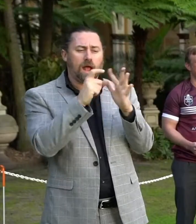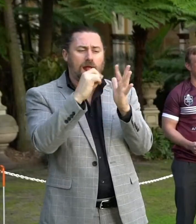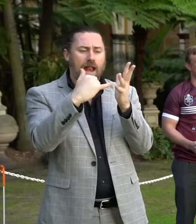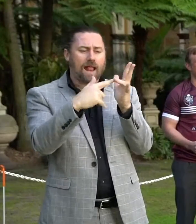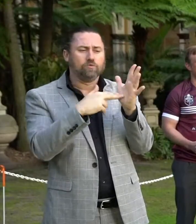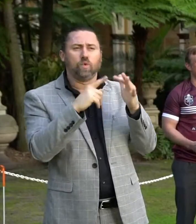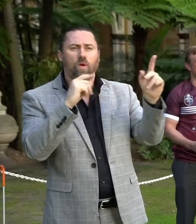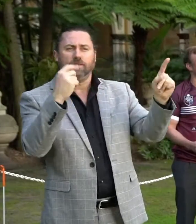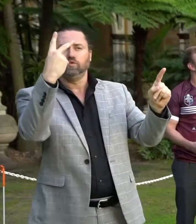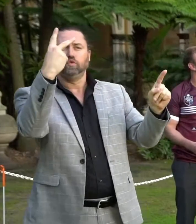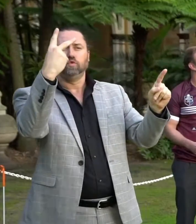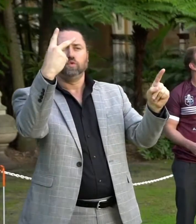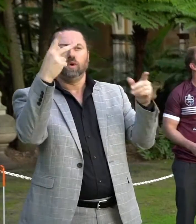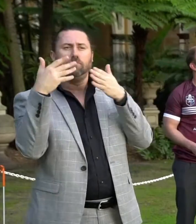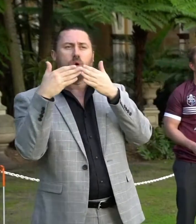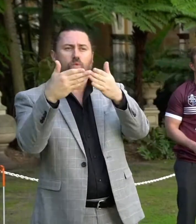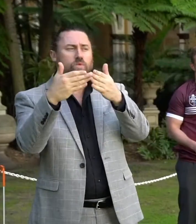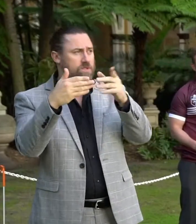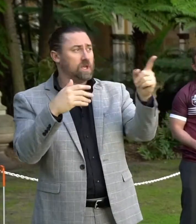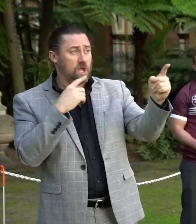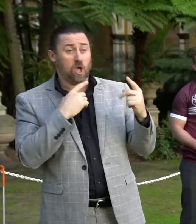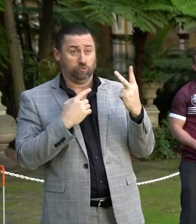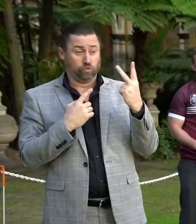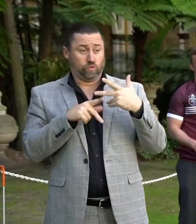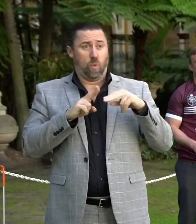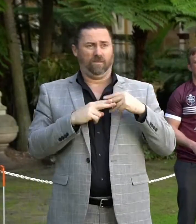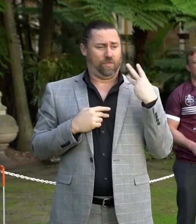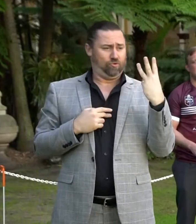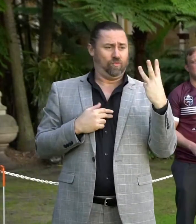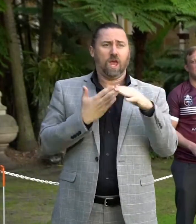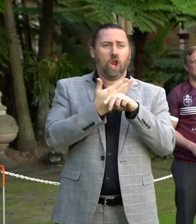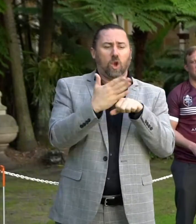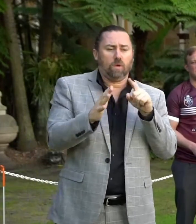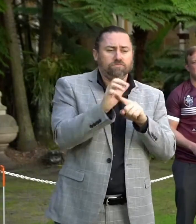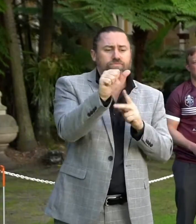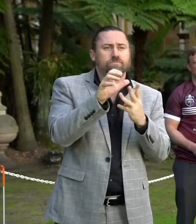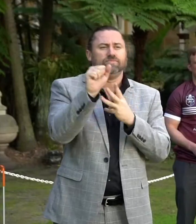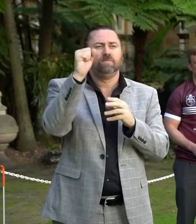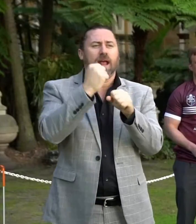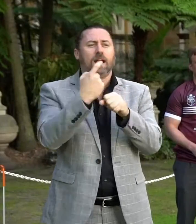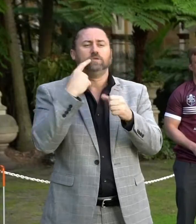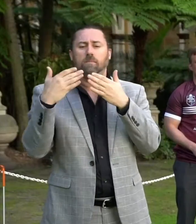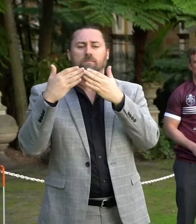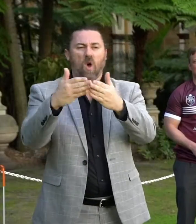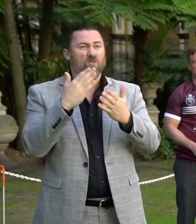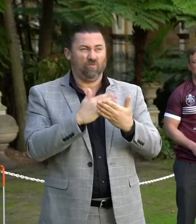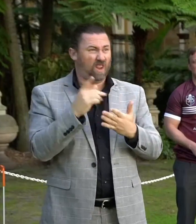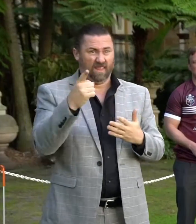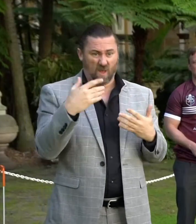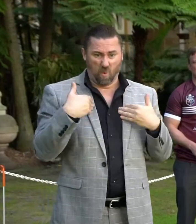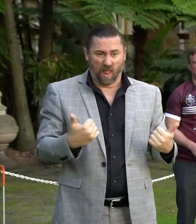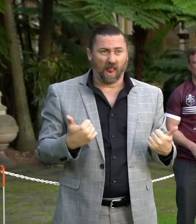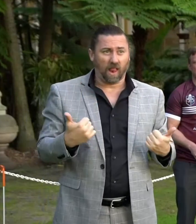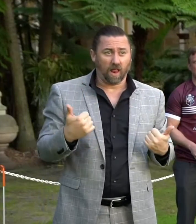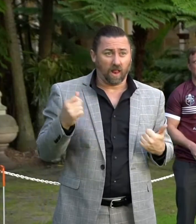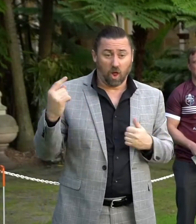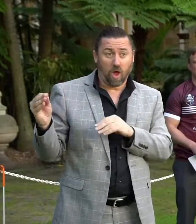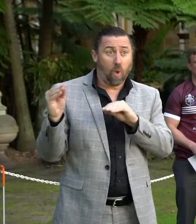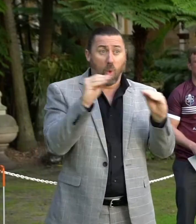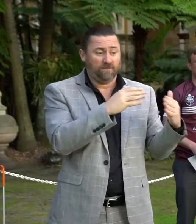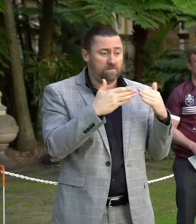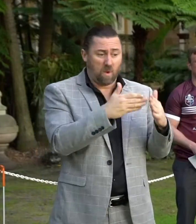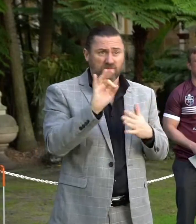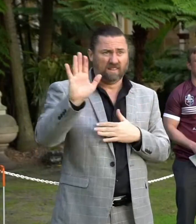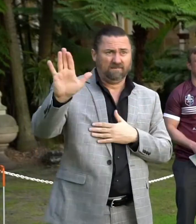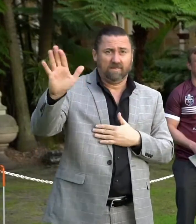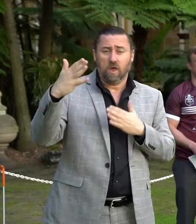or three? Yes, they're 2 of the 3 cases, and at this stage they're actually very well, so we're going to leave them on the ship and